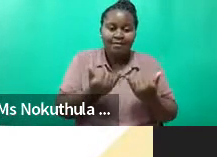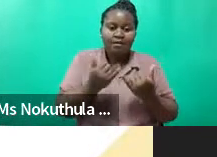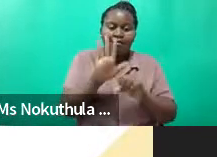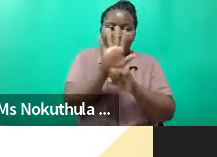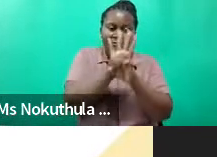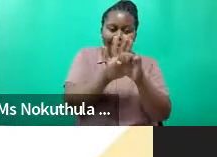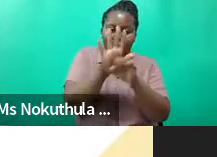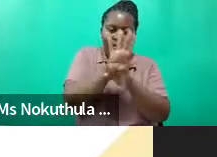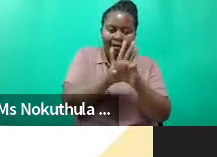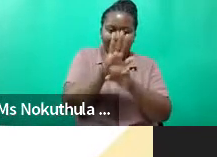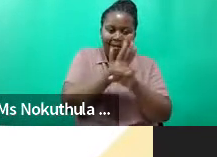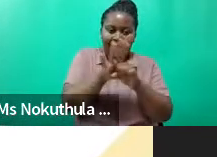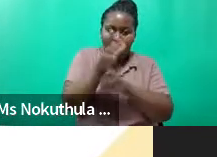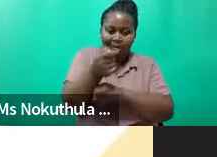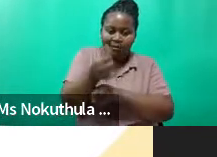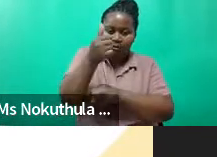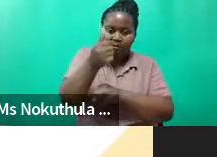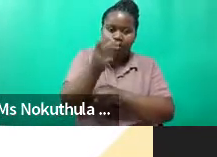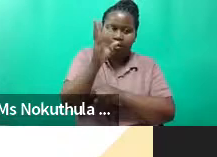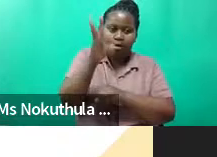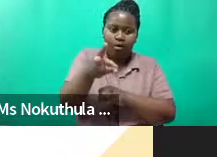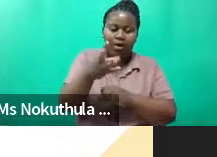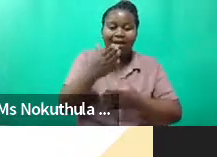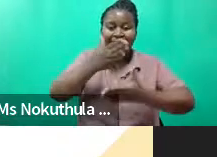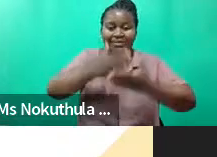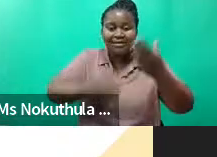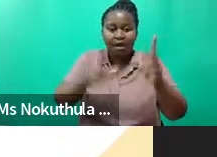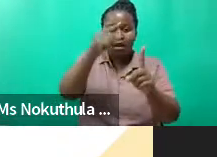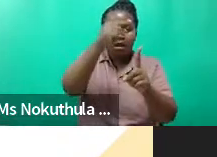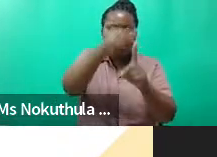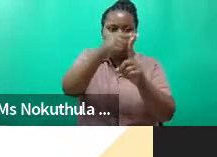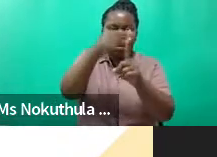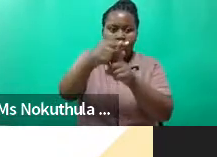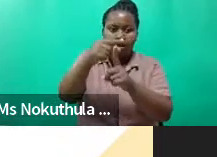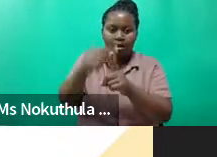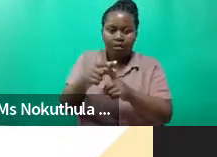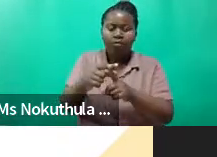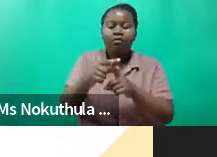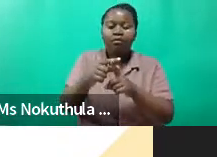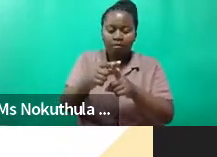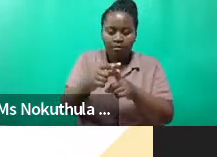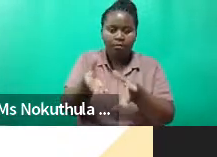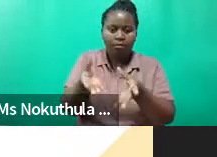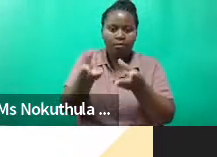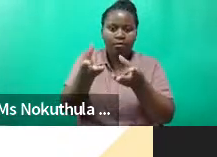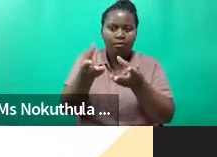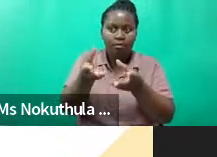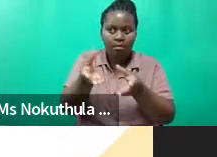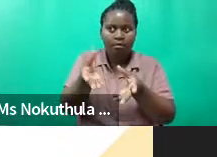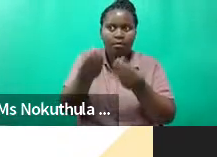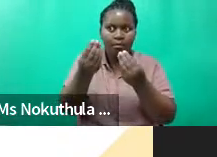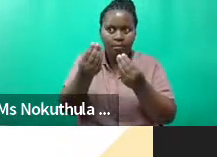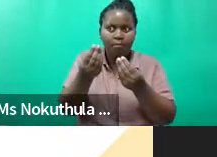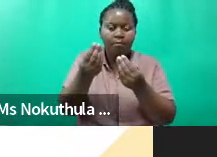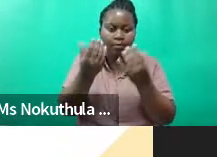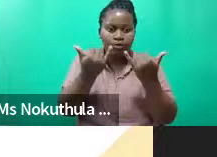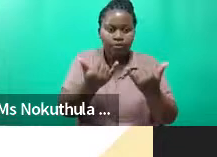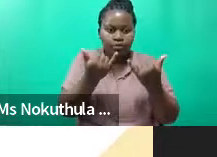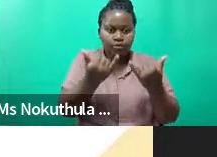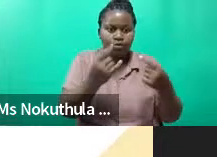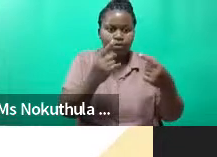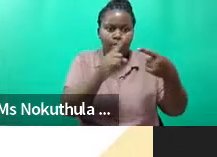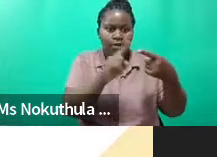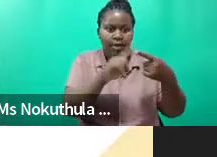background. Some of the terms that we've already encountered today, you are familiar with. One of those is